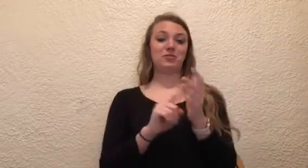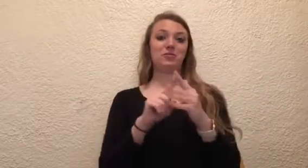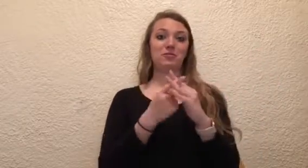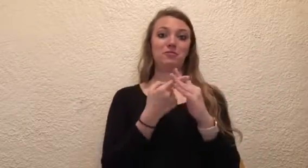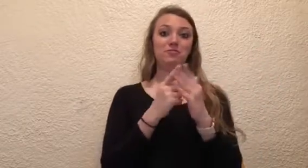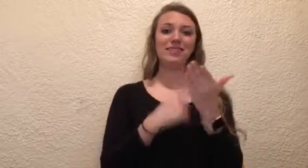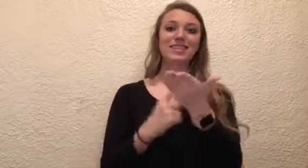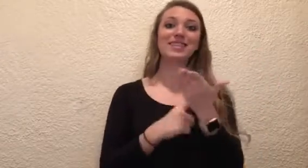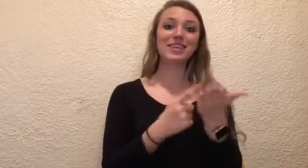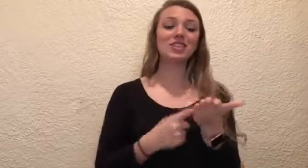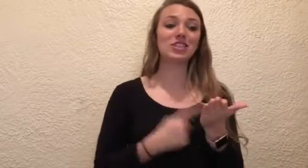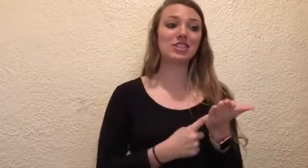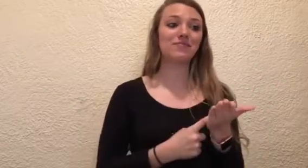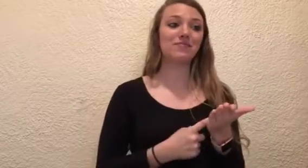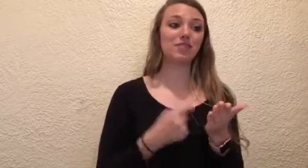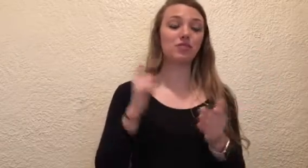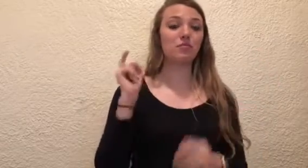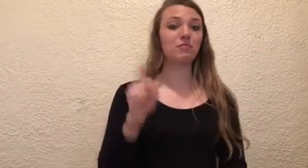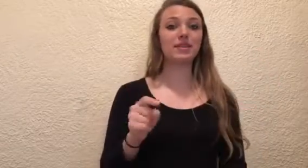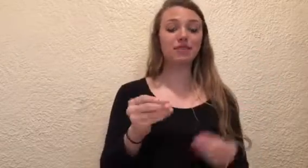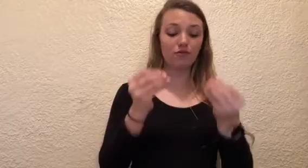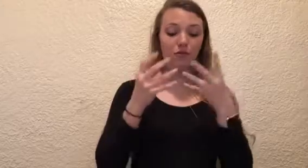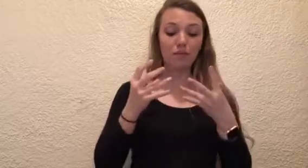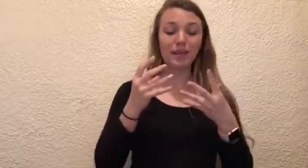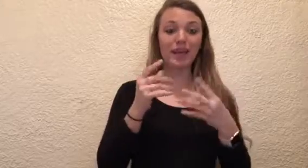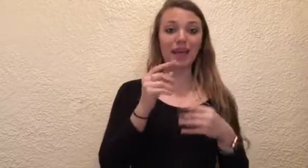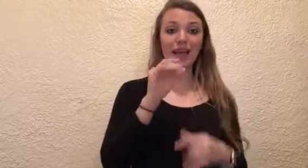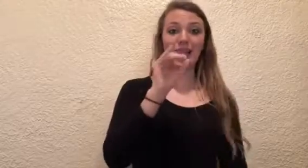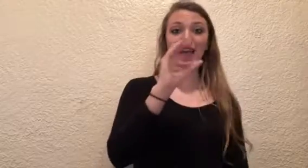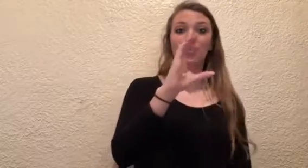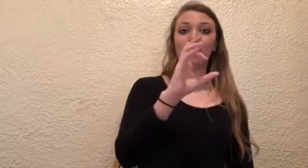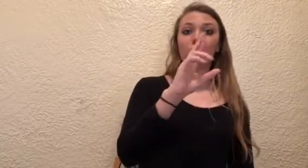You have to tell me if it is an insect or not and why.